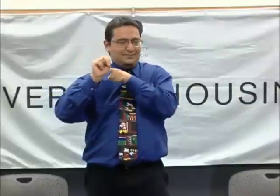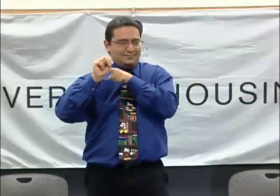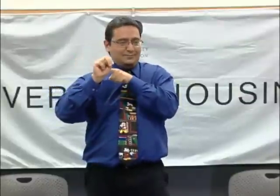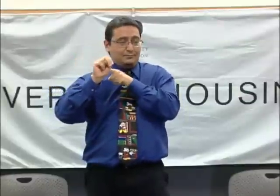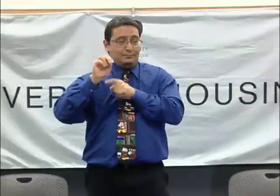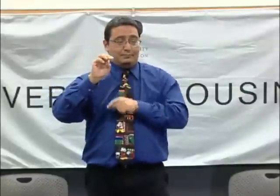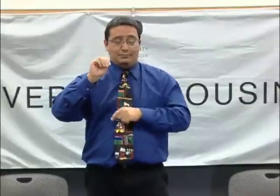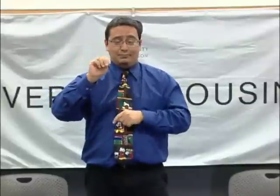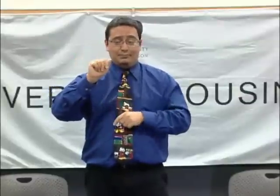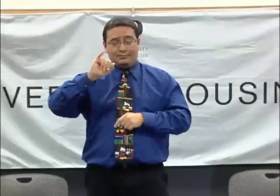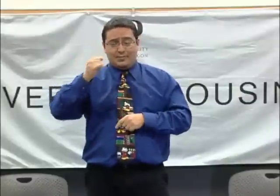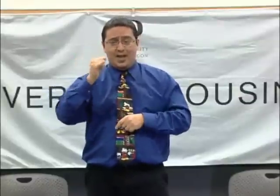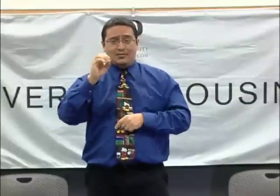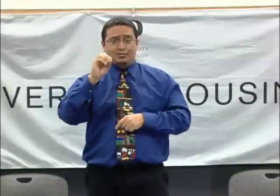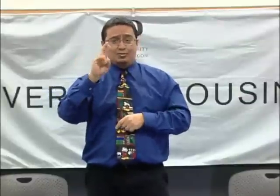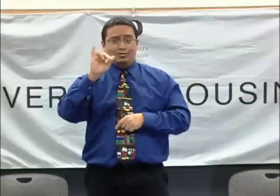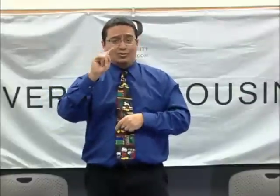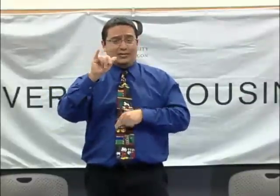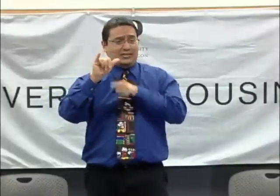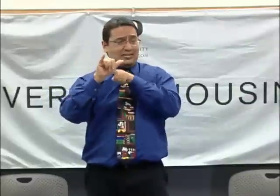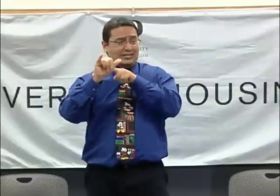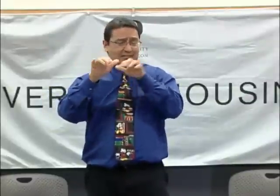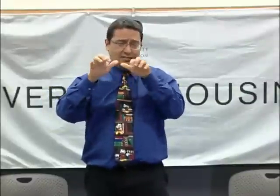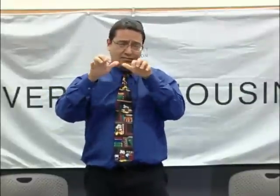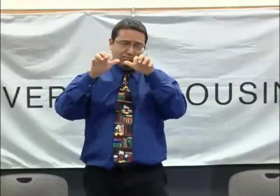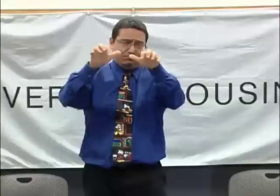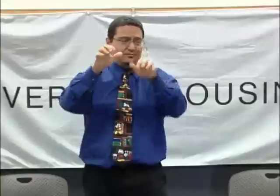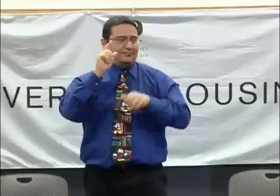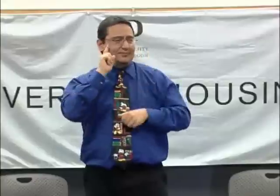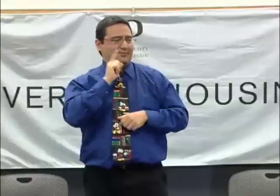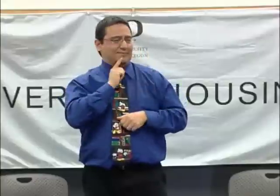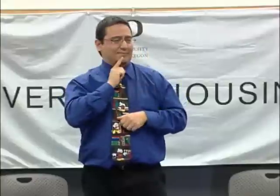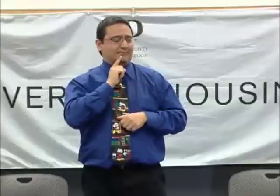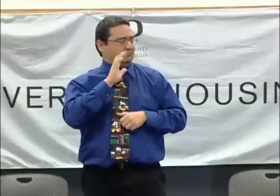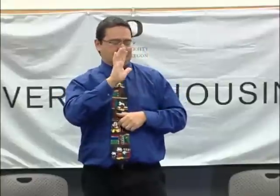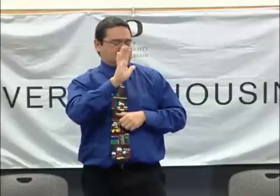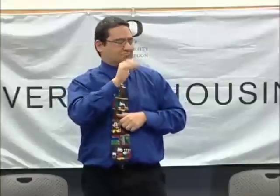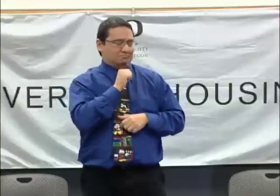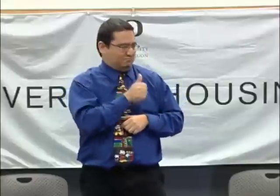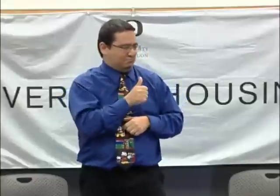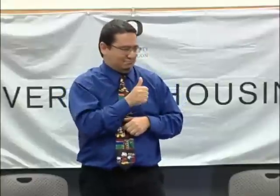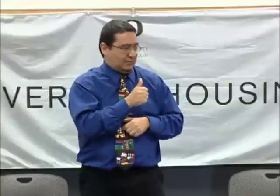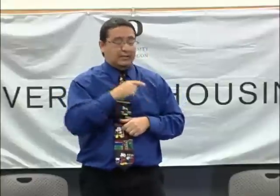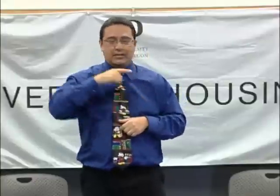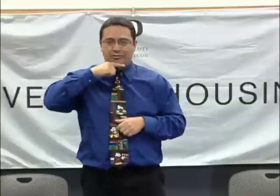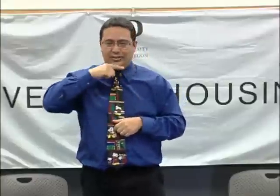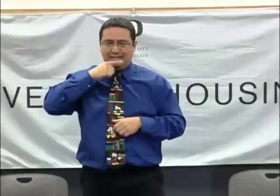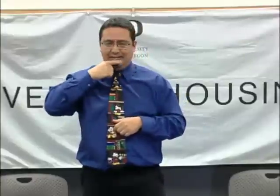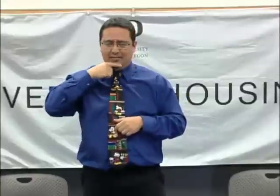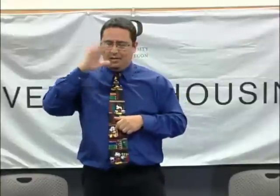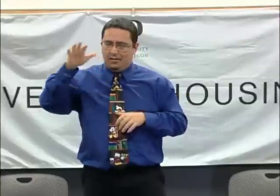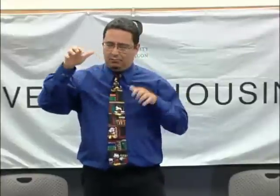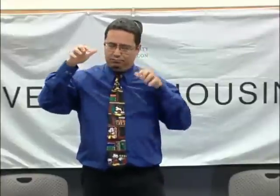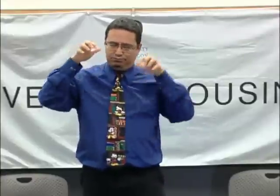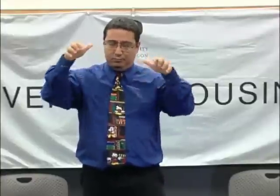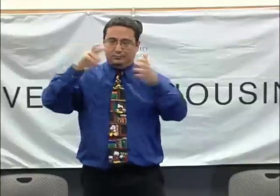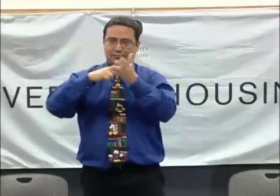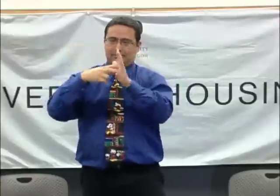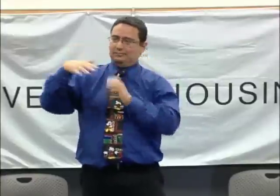because that represents the population, the majority population. Is the deaf the majority? No, the hearing is the